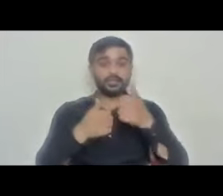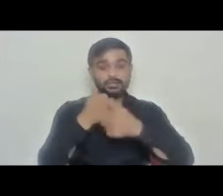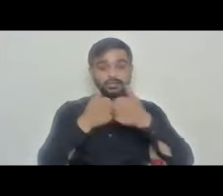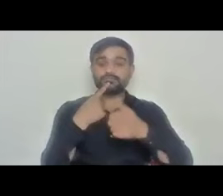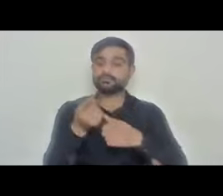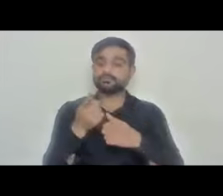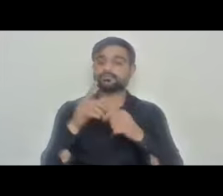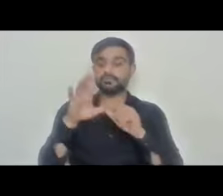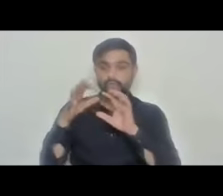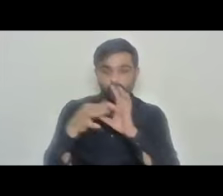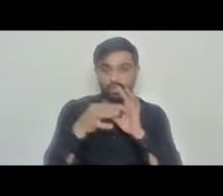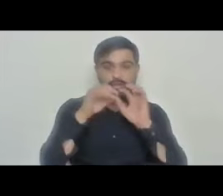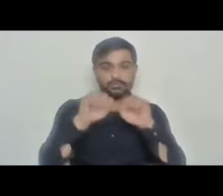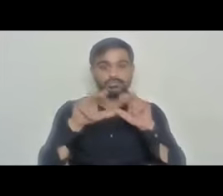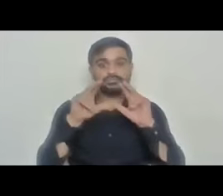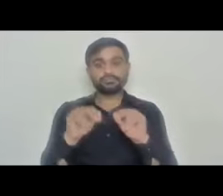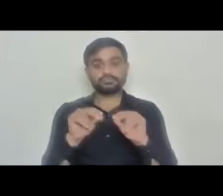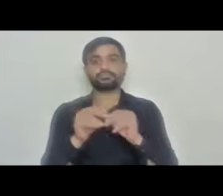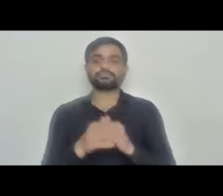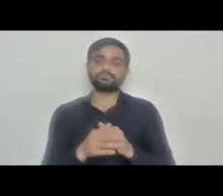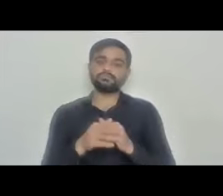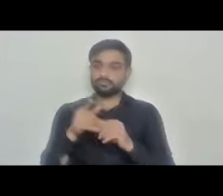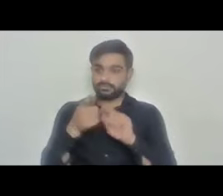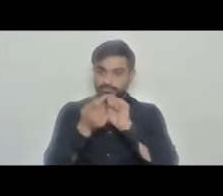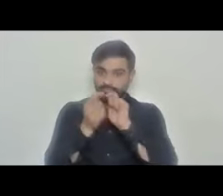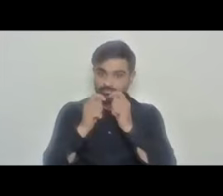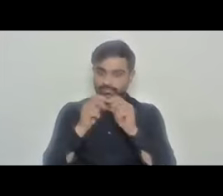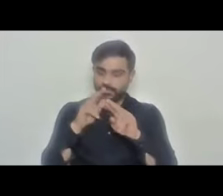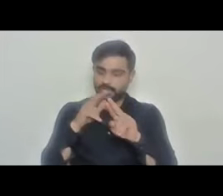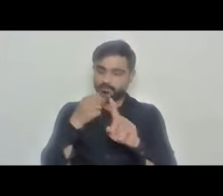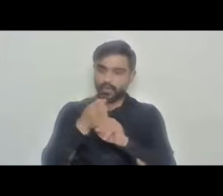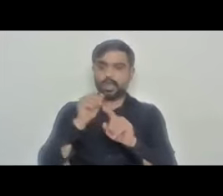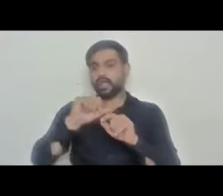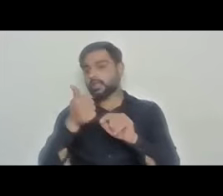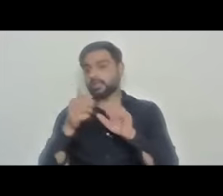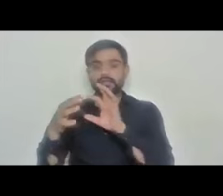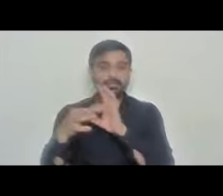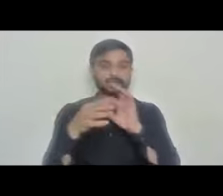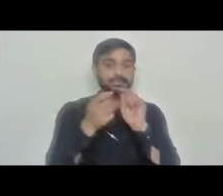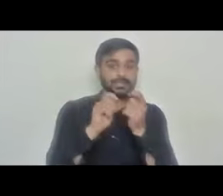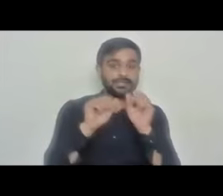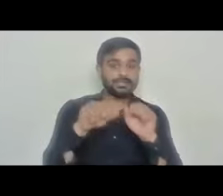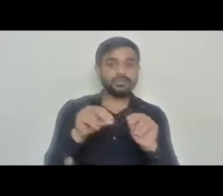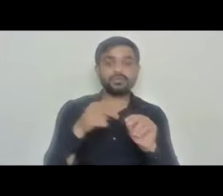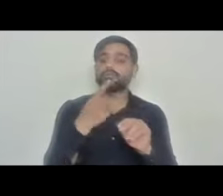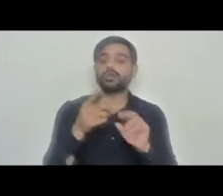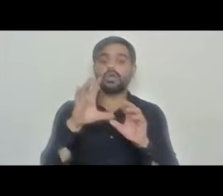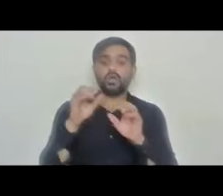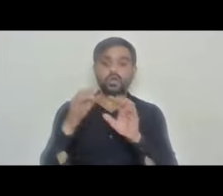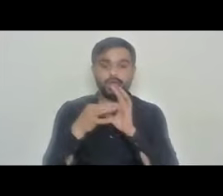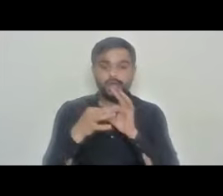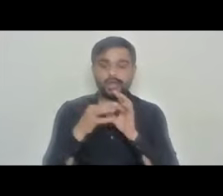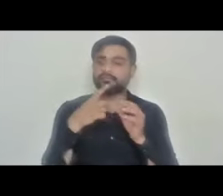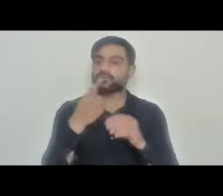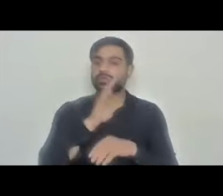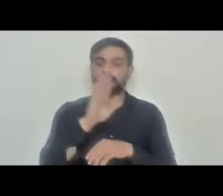if they are correlated or not, if a change in one affects a change in another or not. But then correlation does not tell you